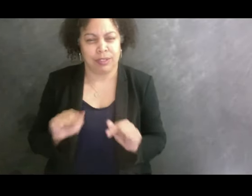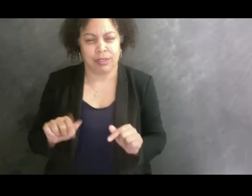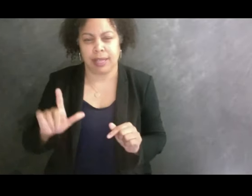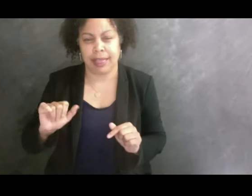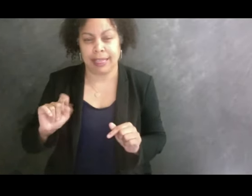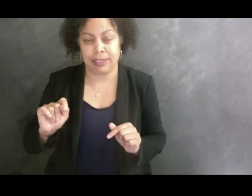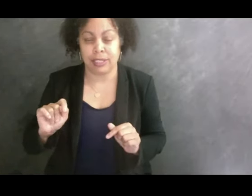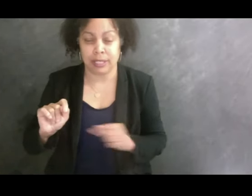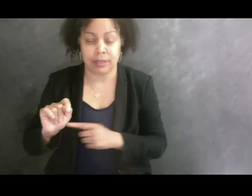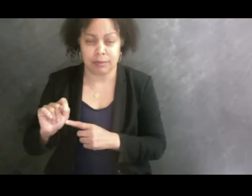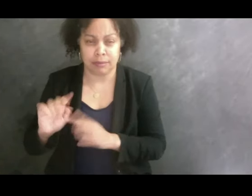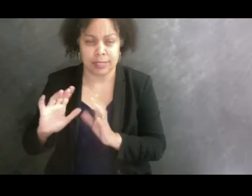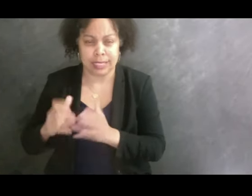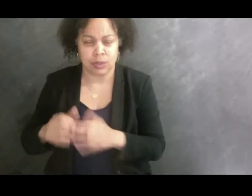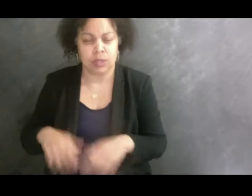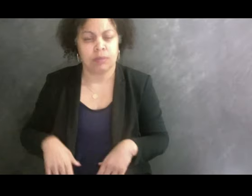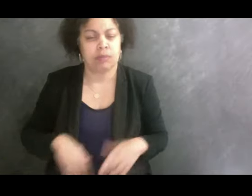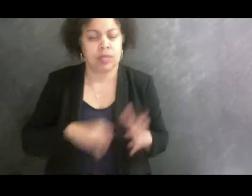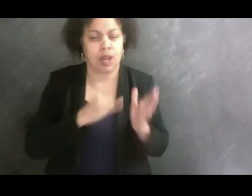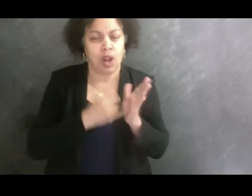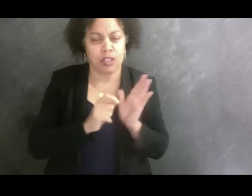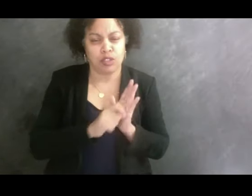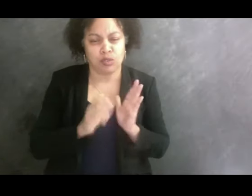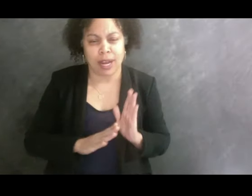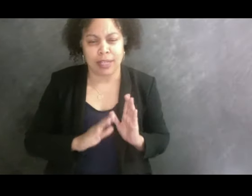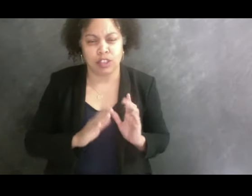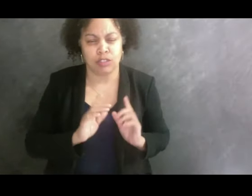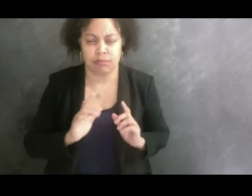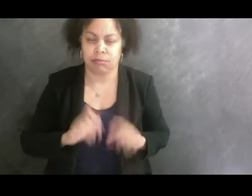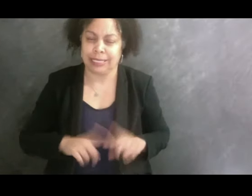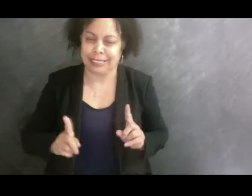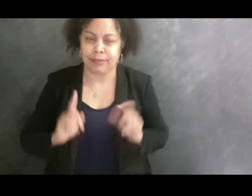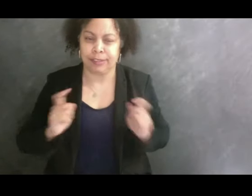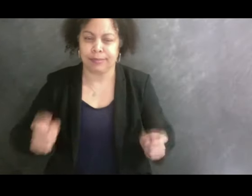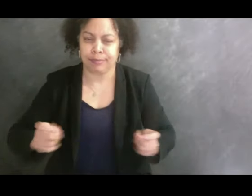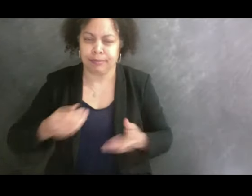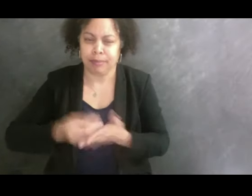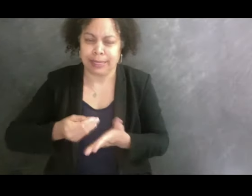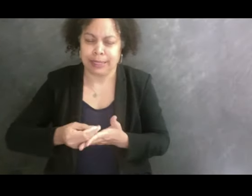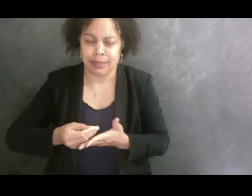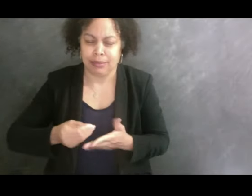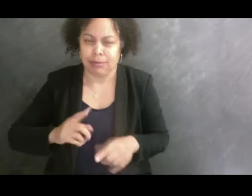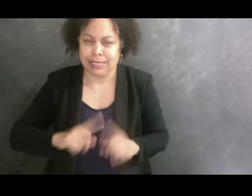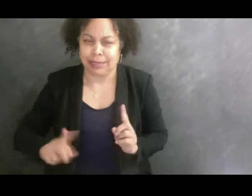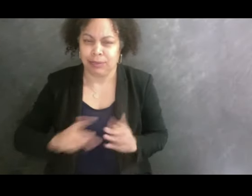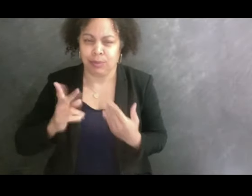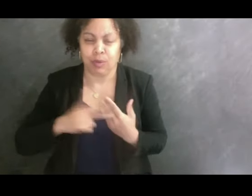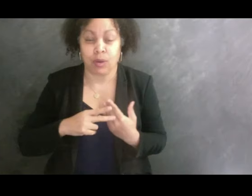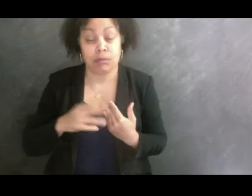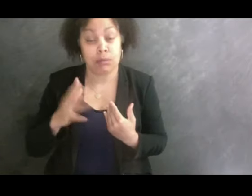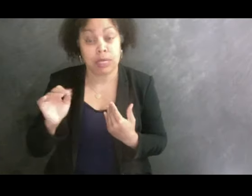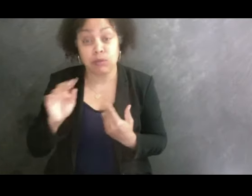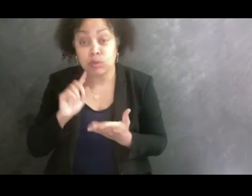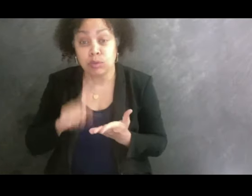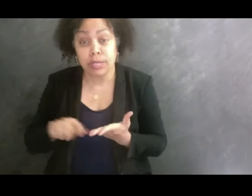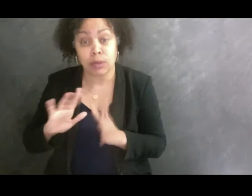Grant and the Arts Writers Grant, which is another grant that you can find on our website